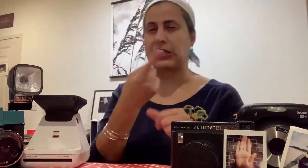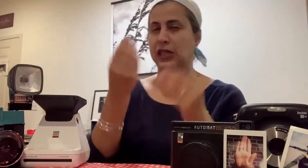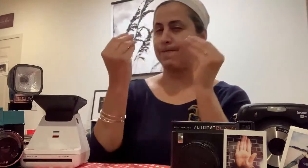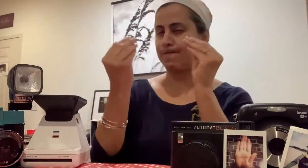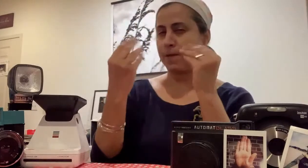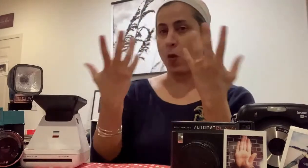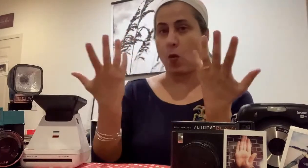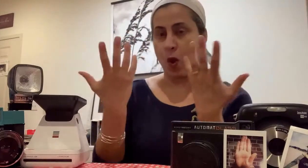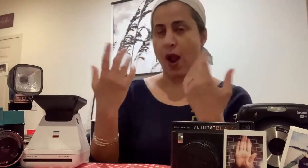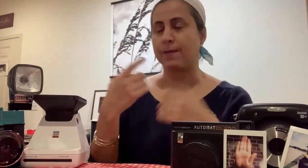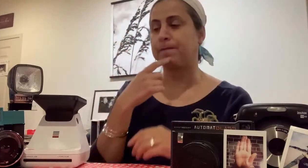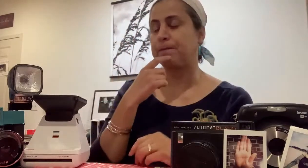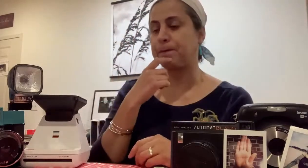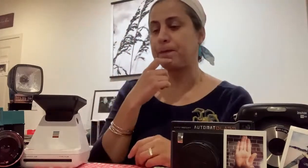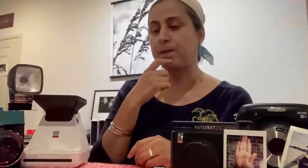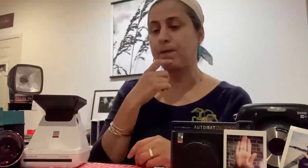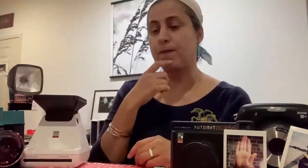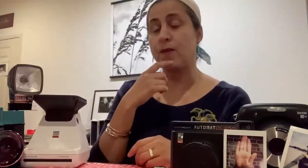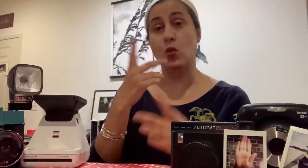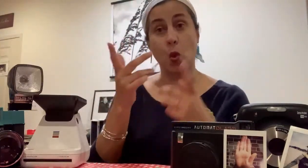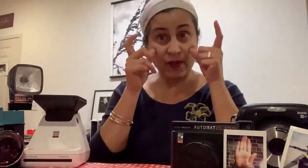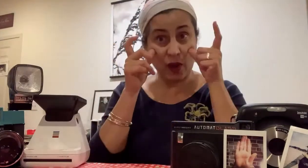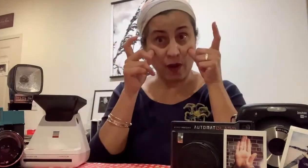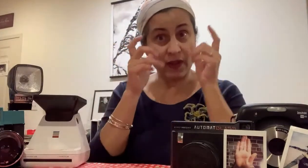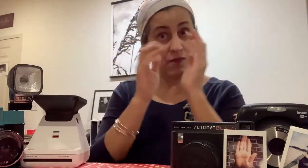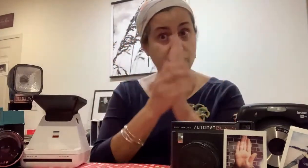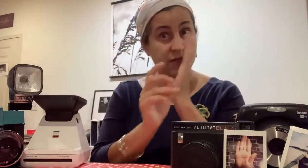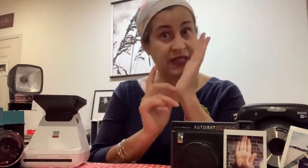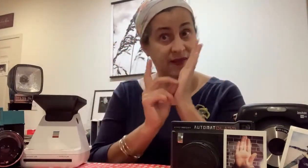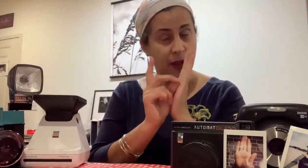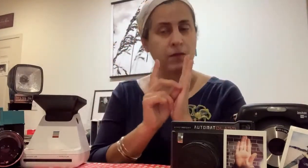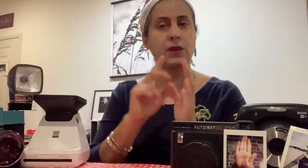Seeing her work was fascinating.